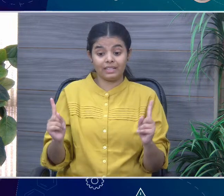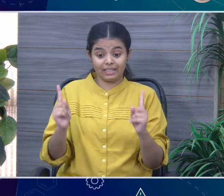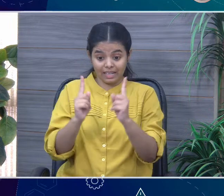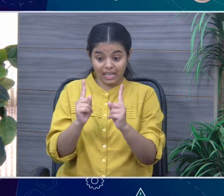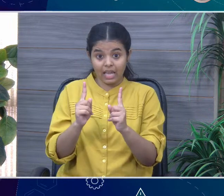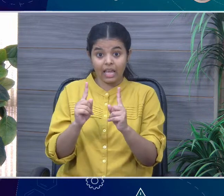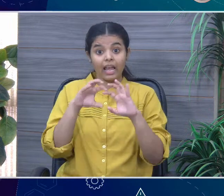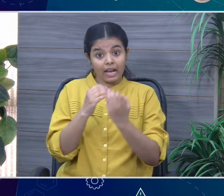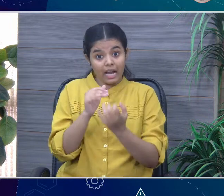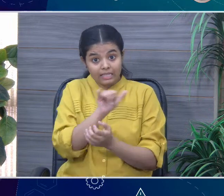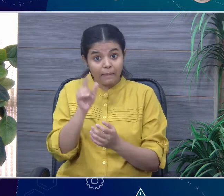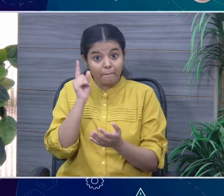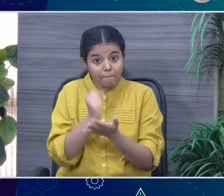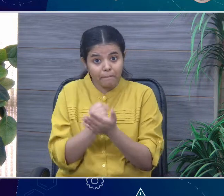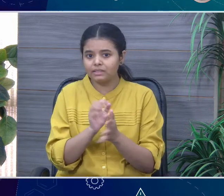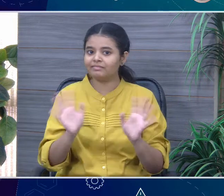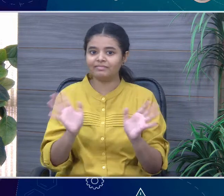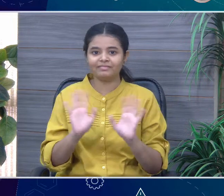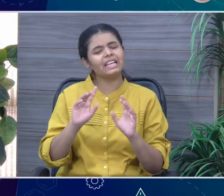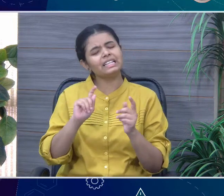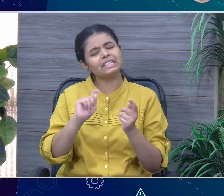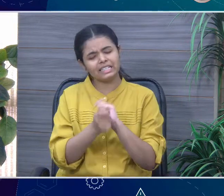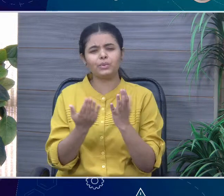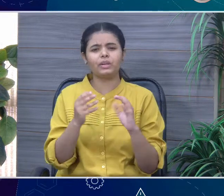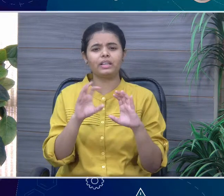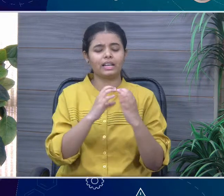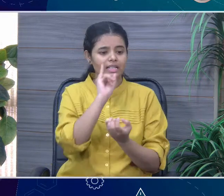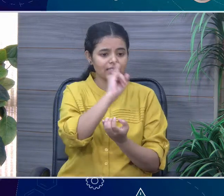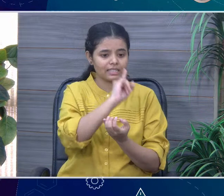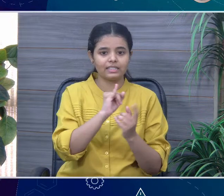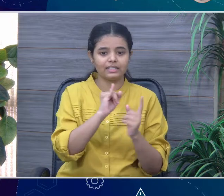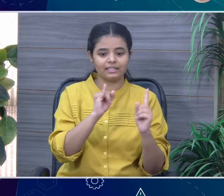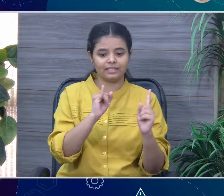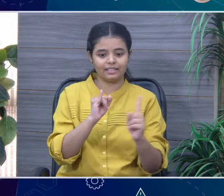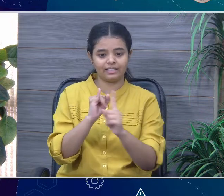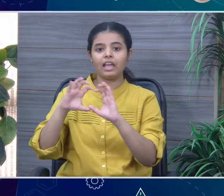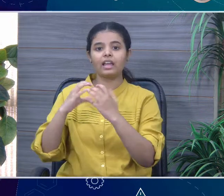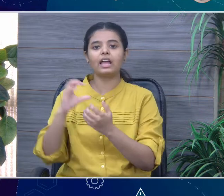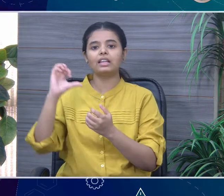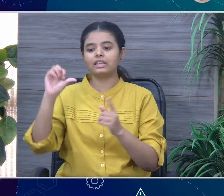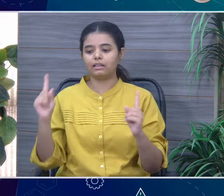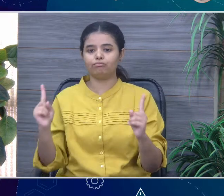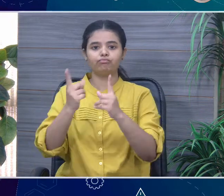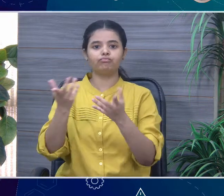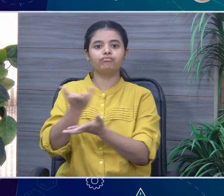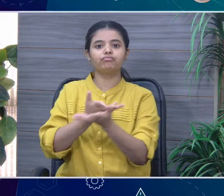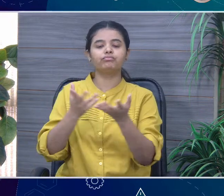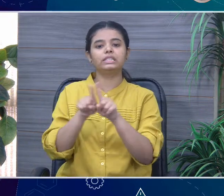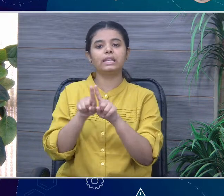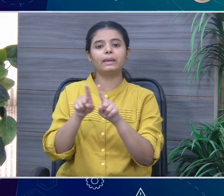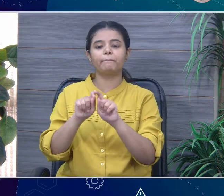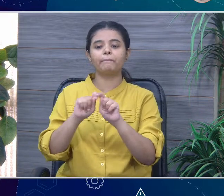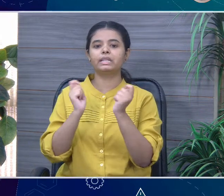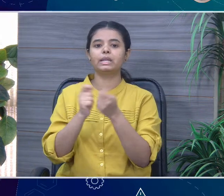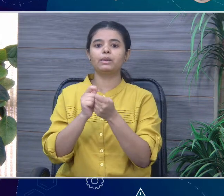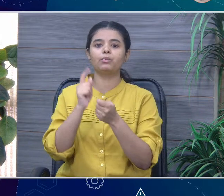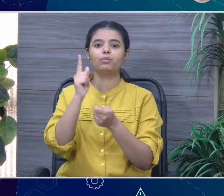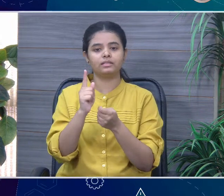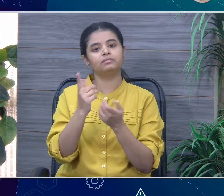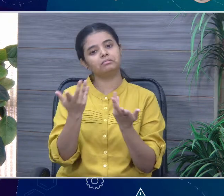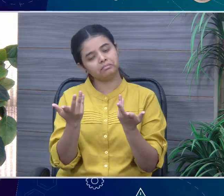class. And that buddy's role, of course, would be to settle the child not in the class, but in the